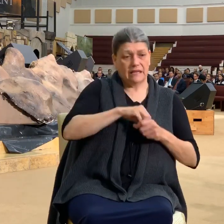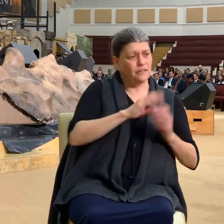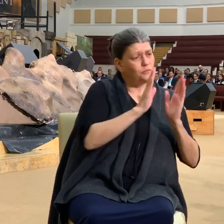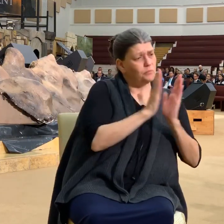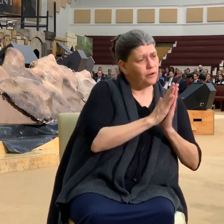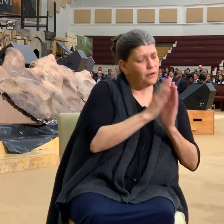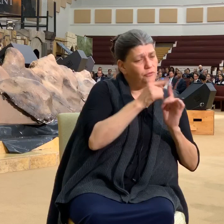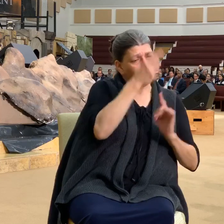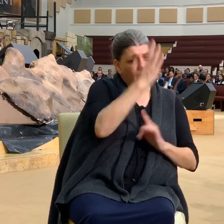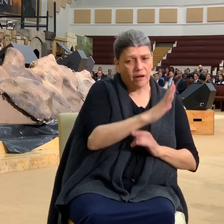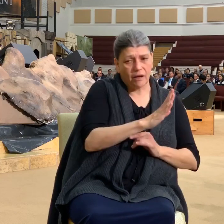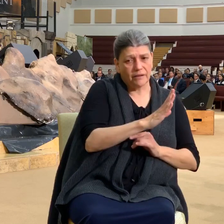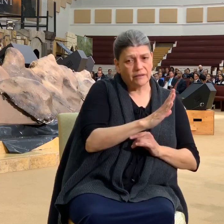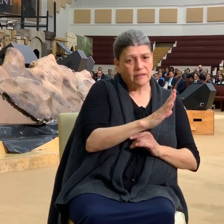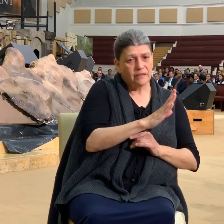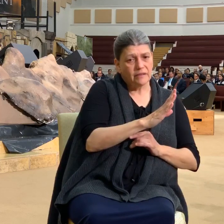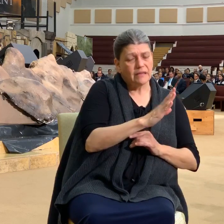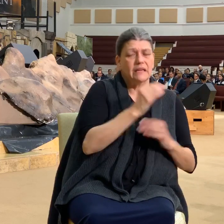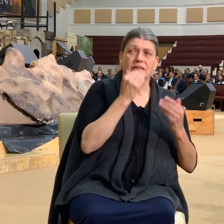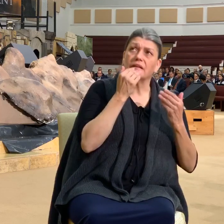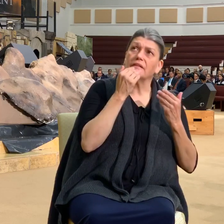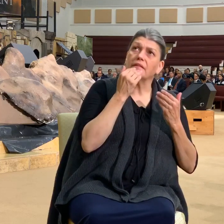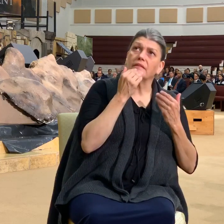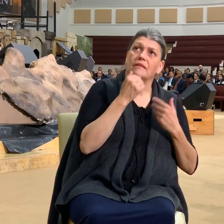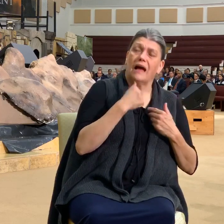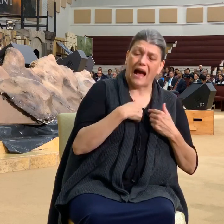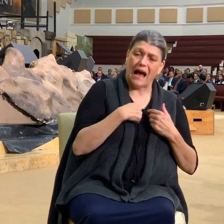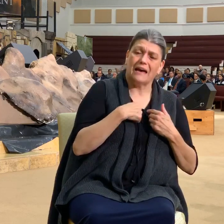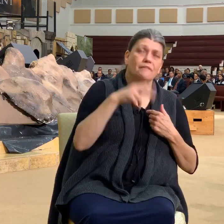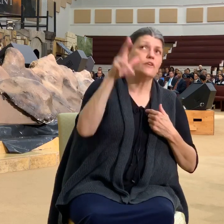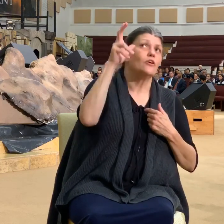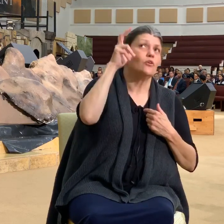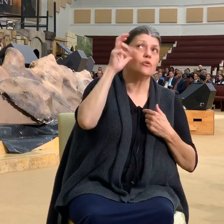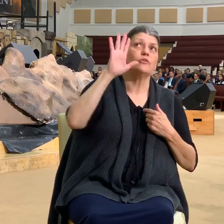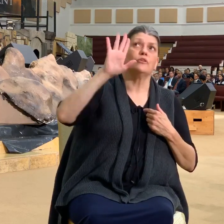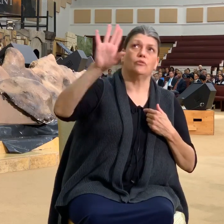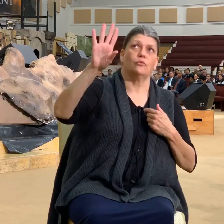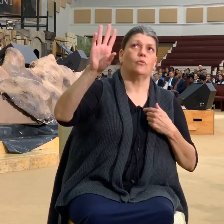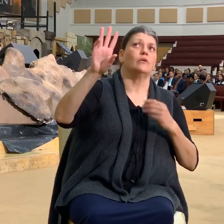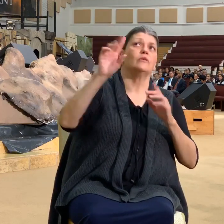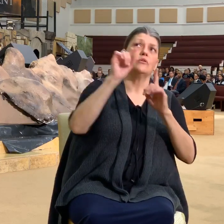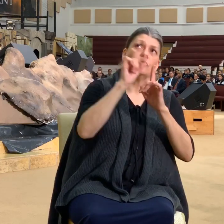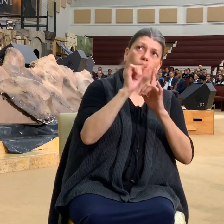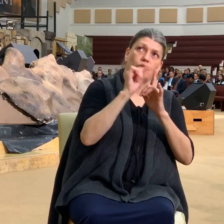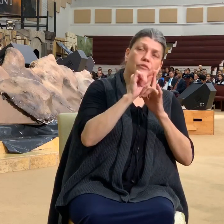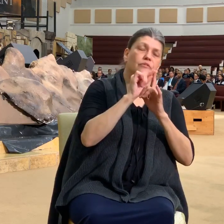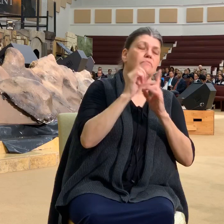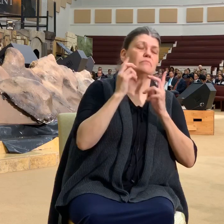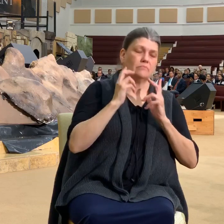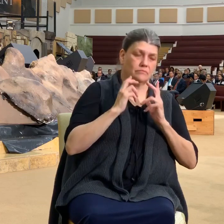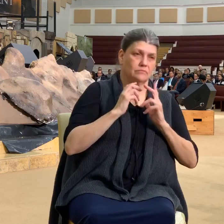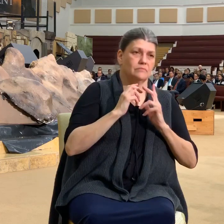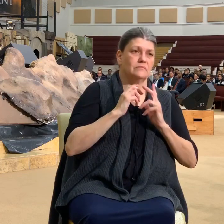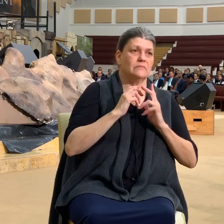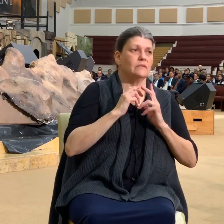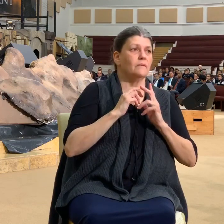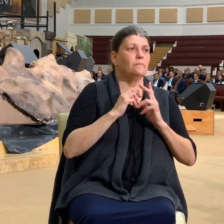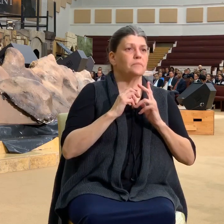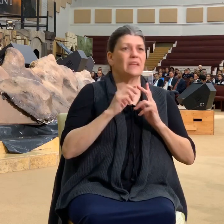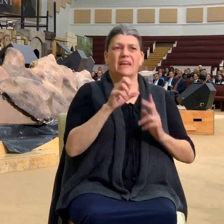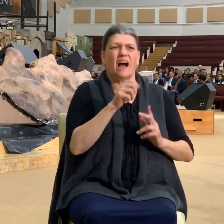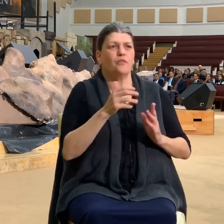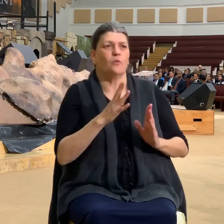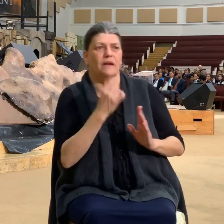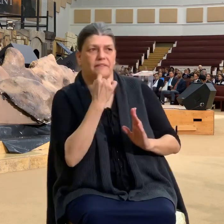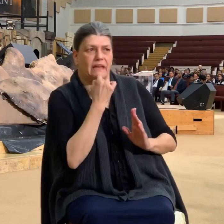and giving thanks, he said, "I have heard your word." In other words, David was